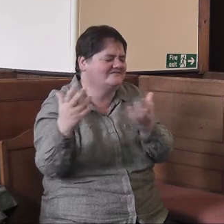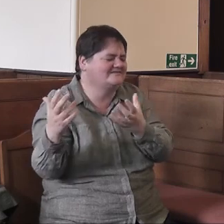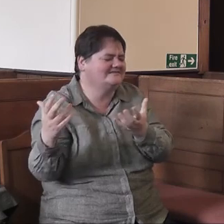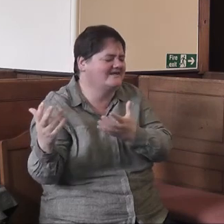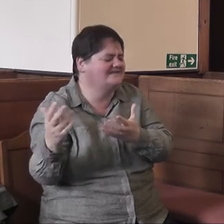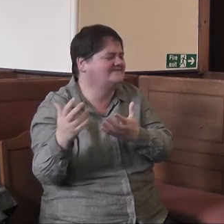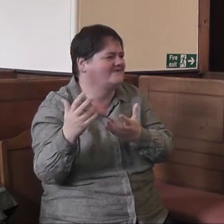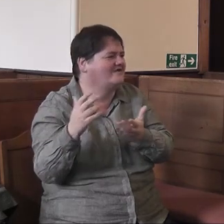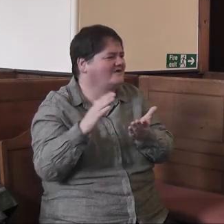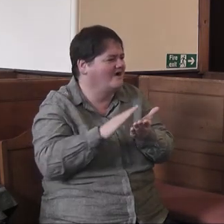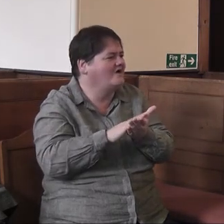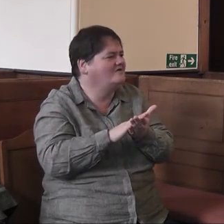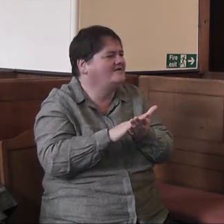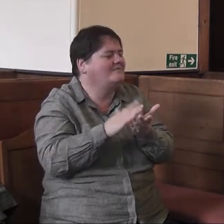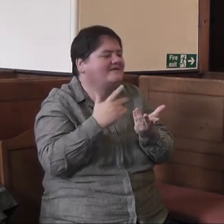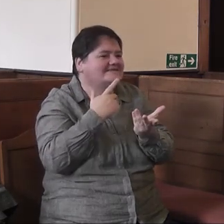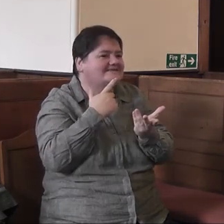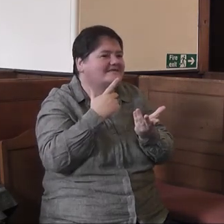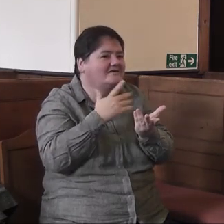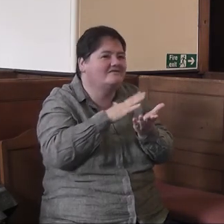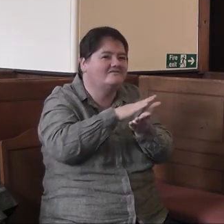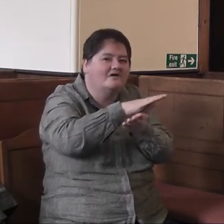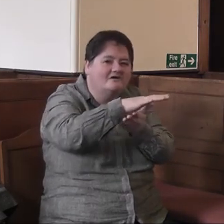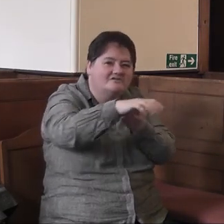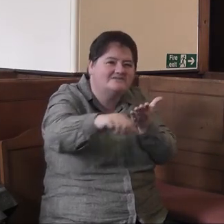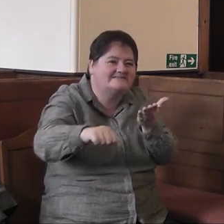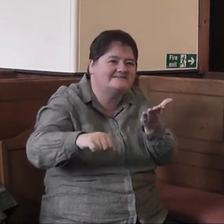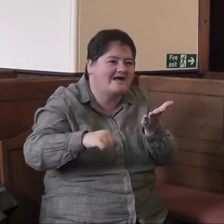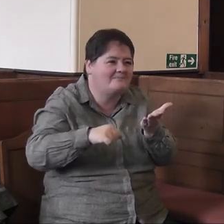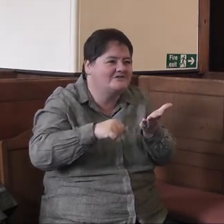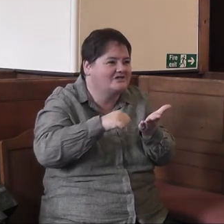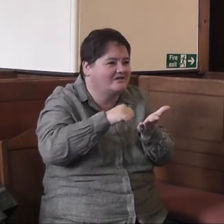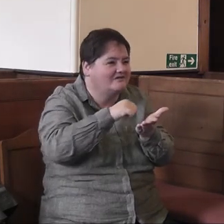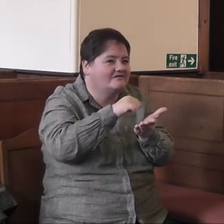different signs for holy, but this is kind of just establishing,